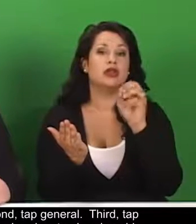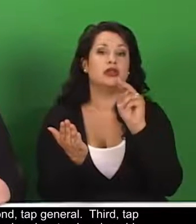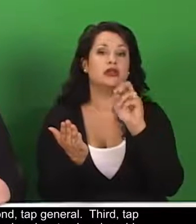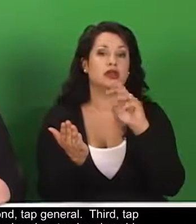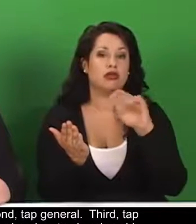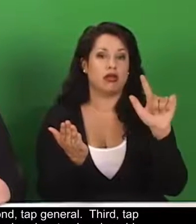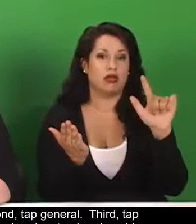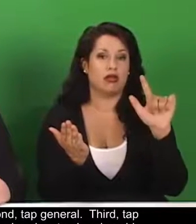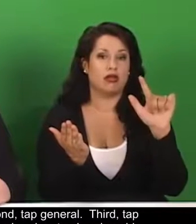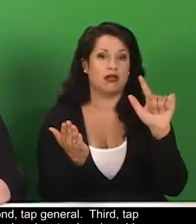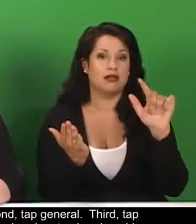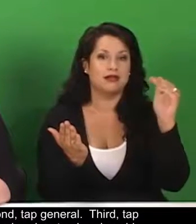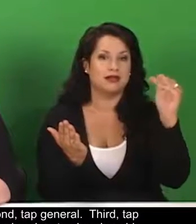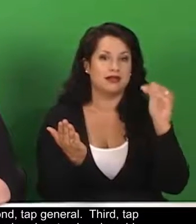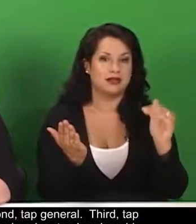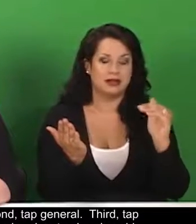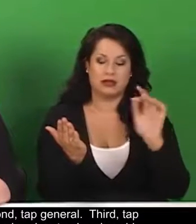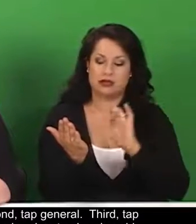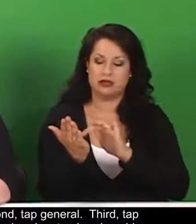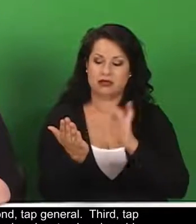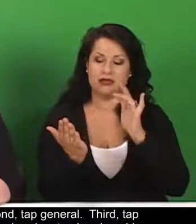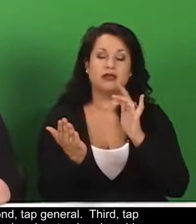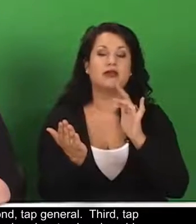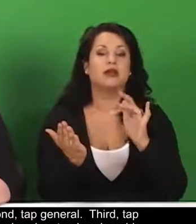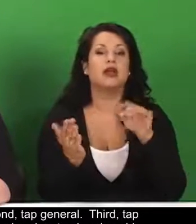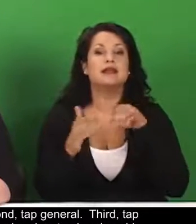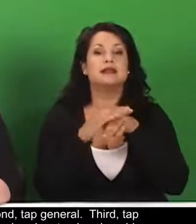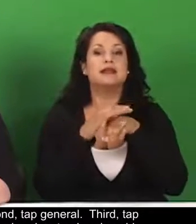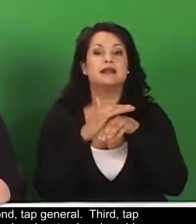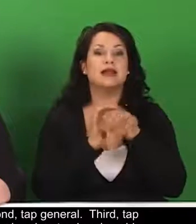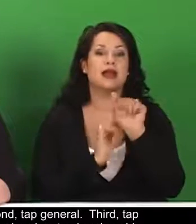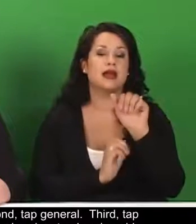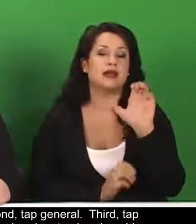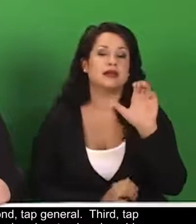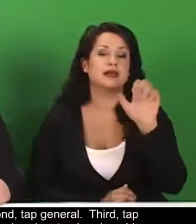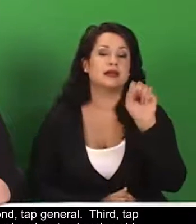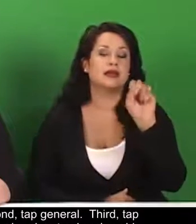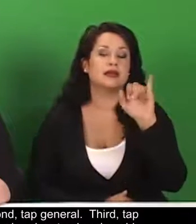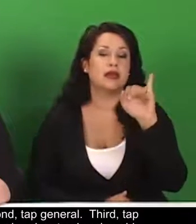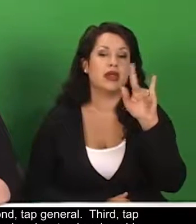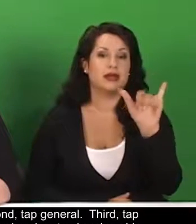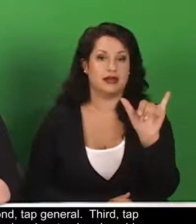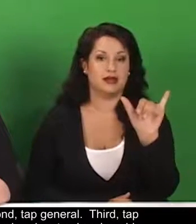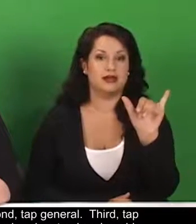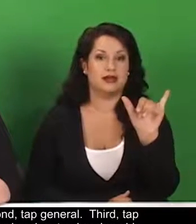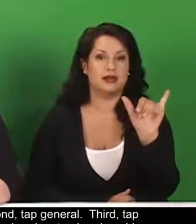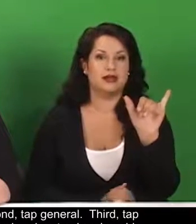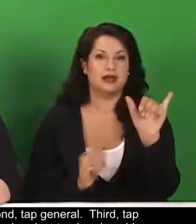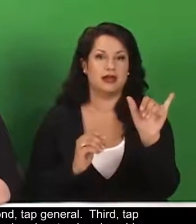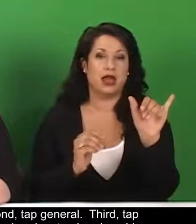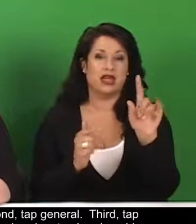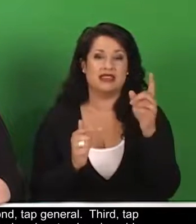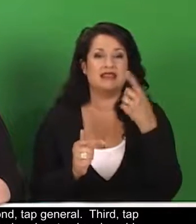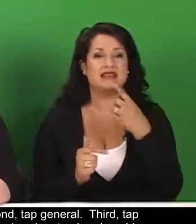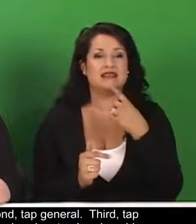Third, tap Accessibility. Under Hearing, tap Hearing Aids.